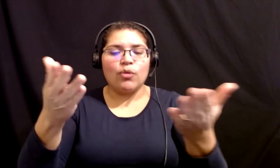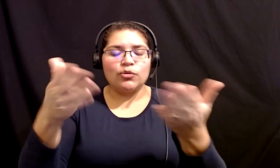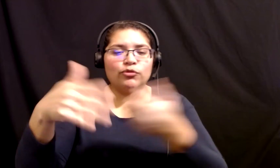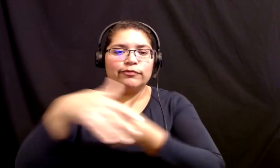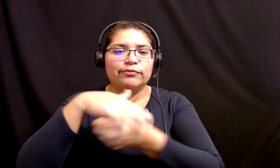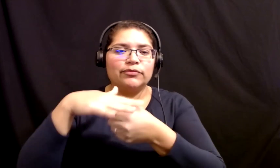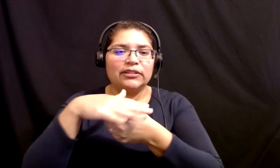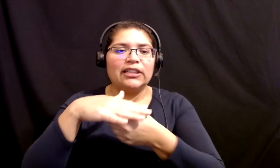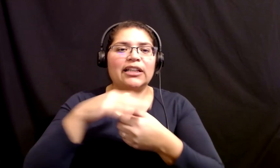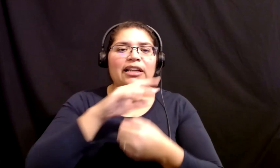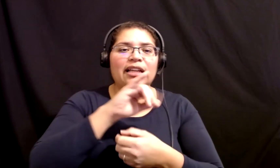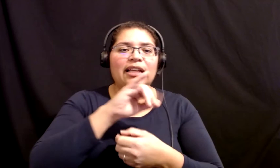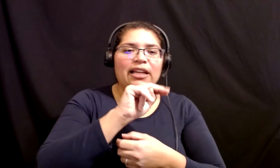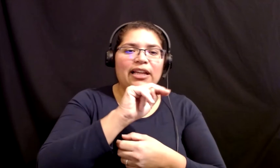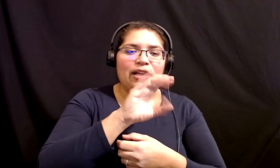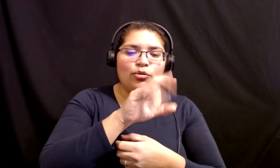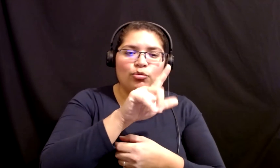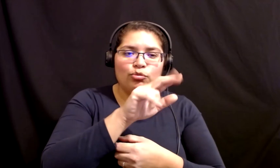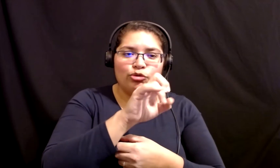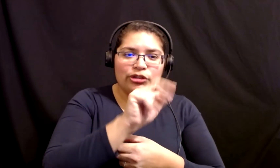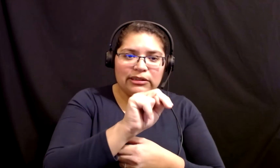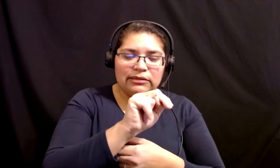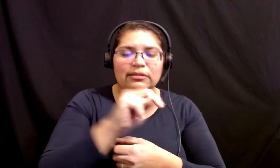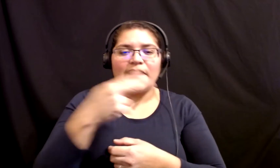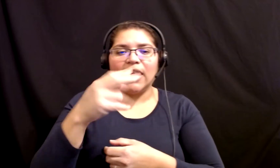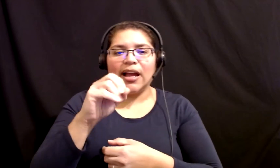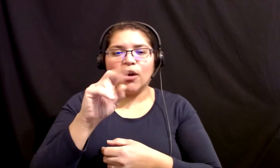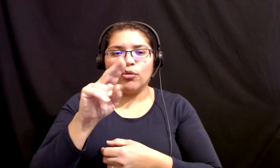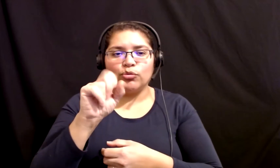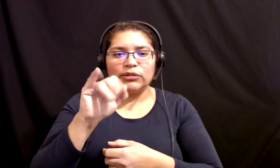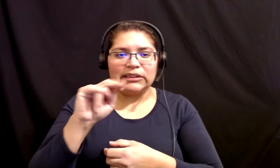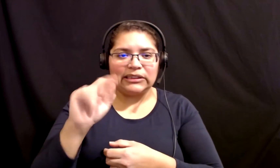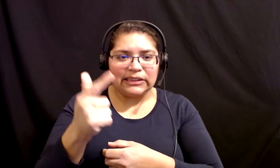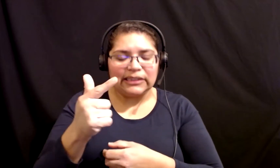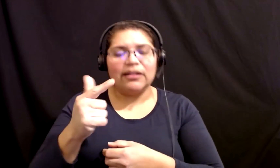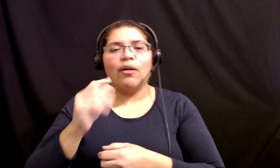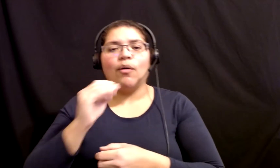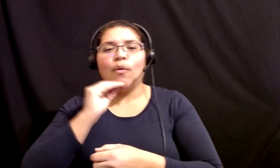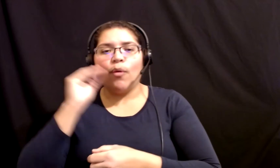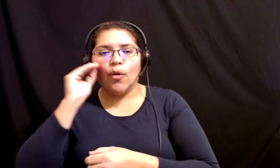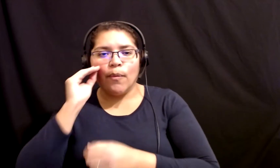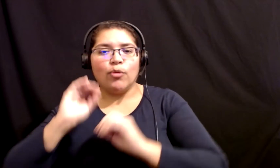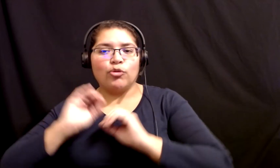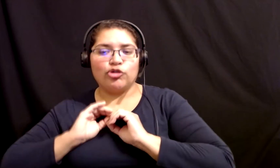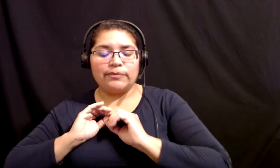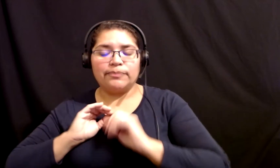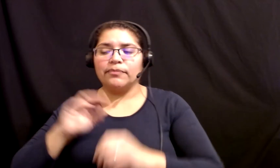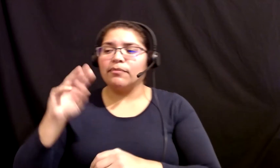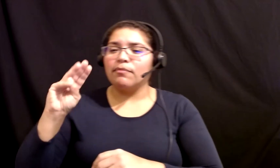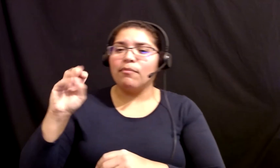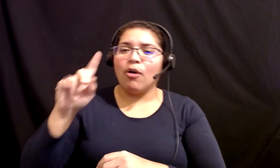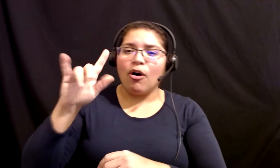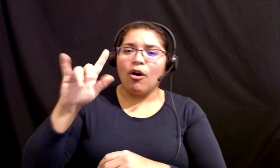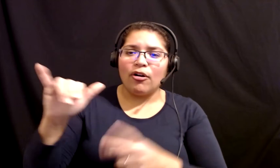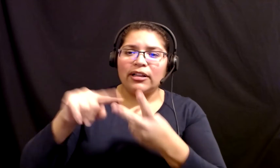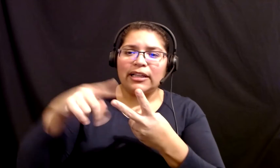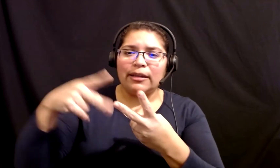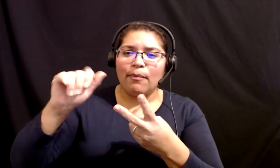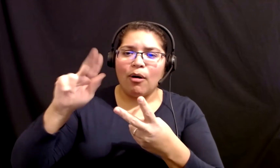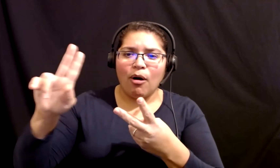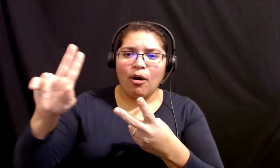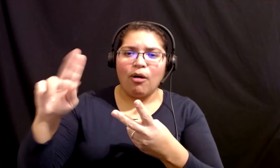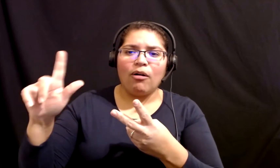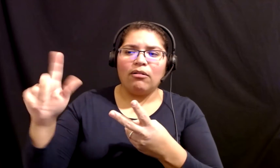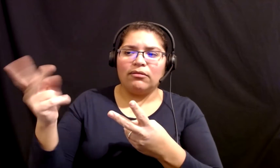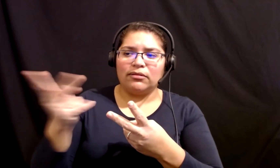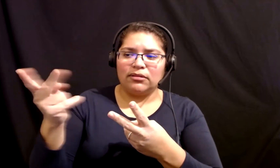inclusionary housing and home ownership. And Molly and Paul are part of that, but I would just invite, if